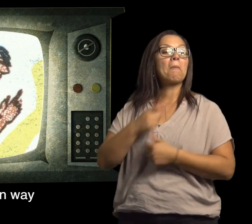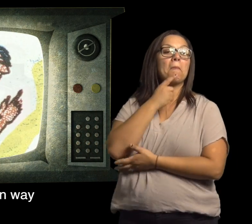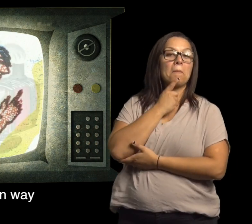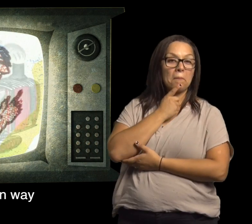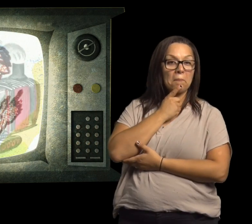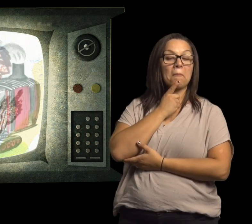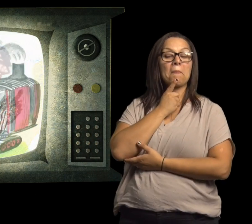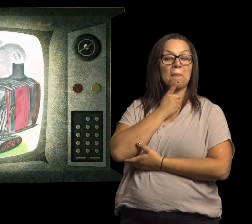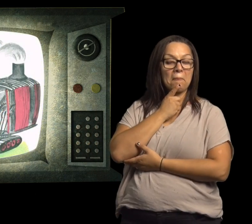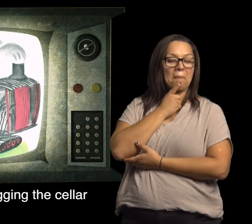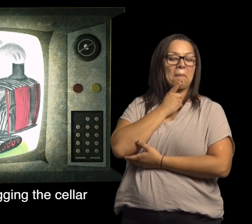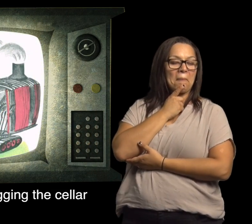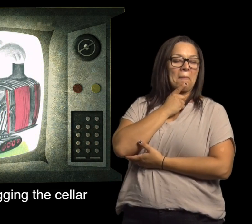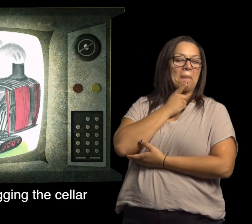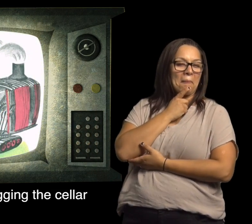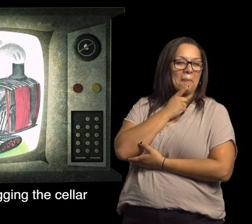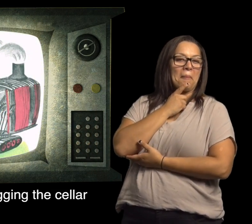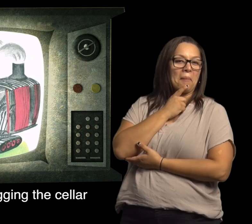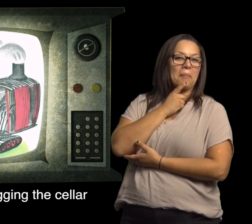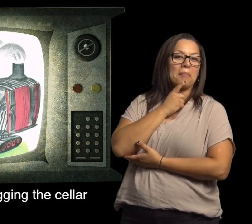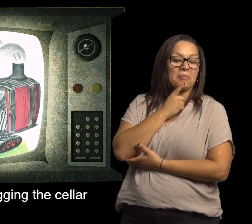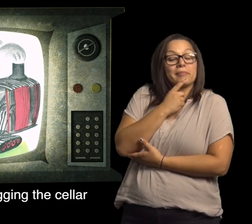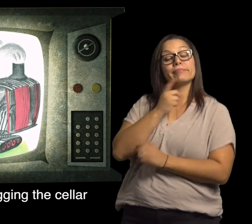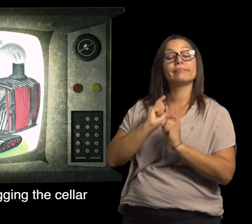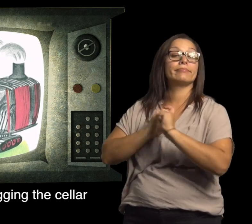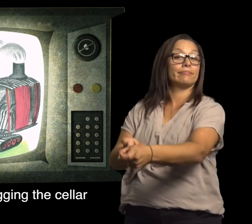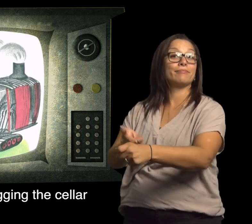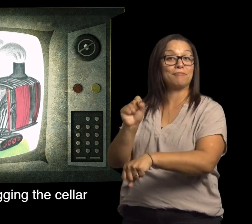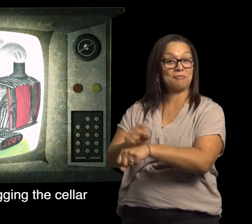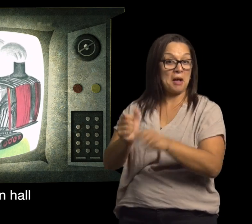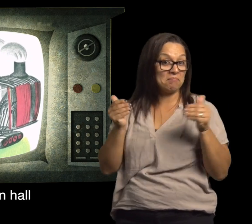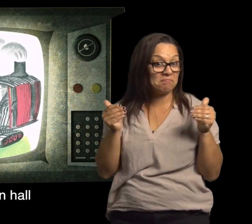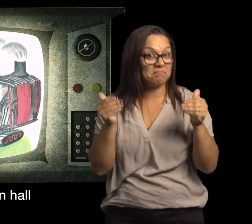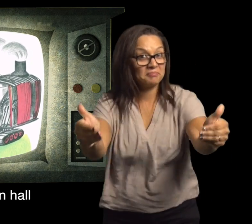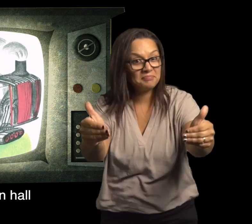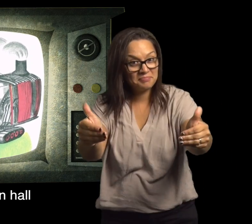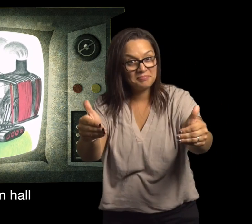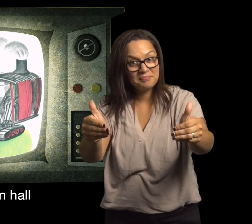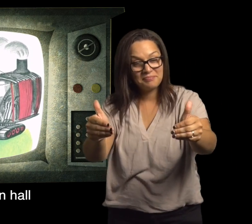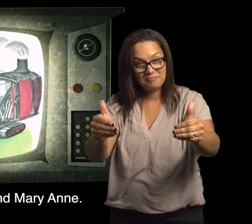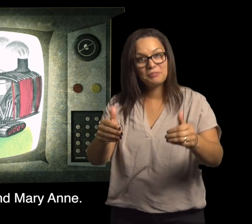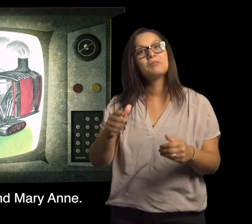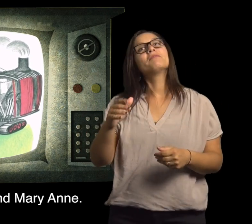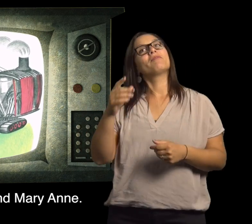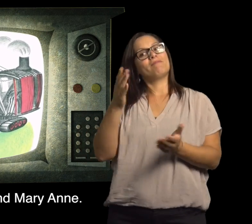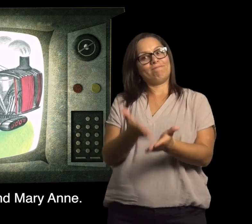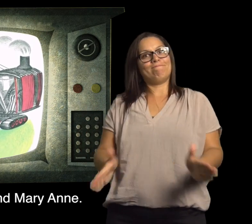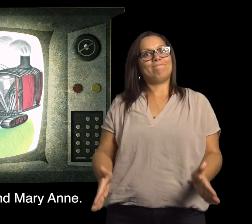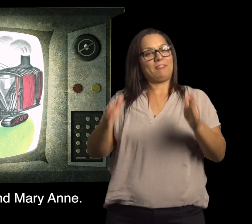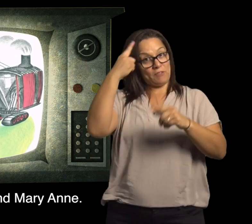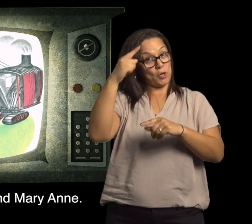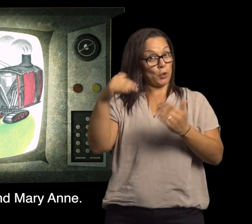way, and gave the job of digging the cellar of the new town hall to Mike Mulligan and Mary